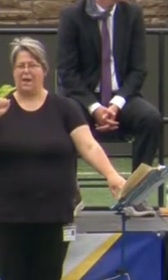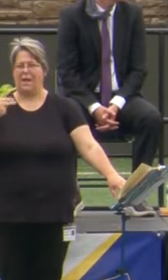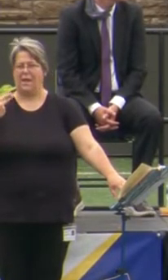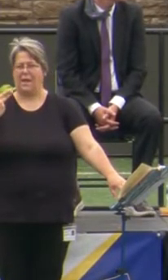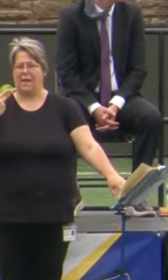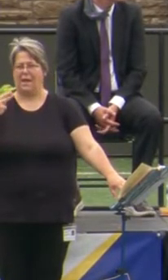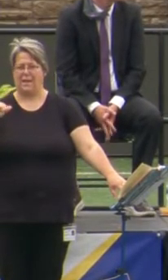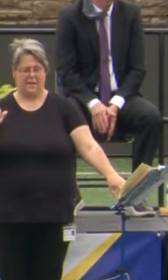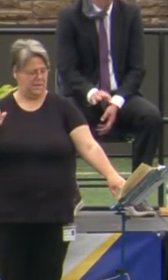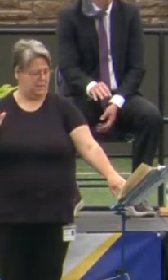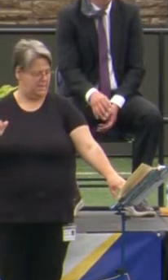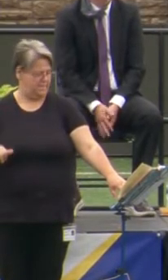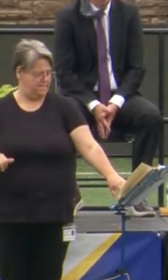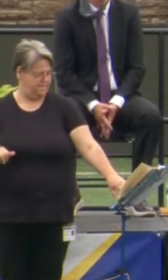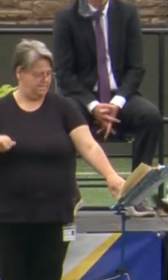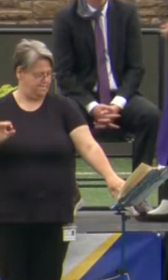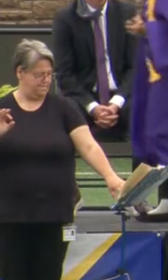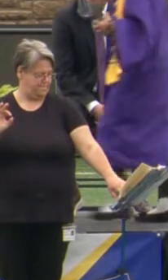Clara Rosenthal.